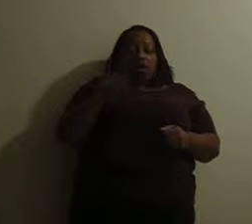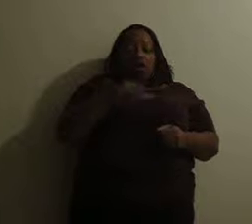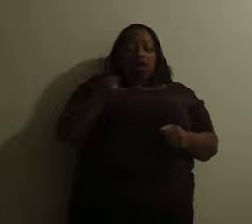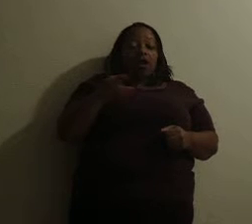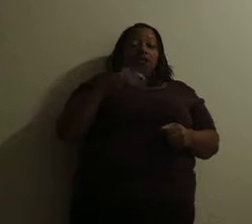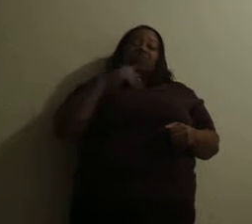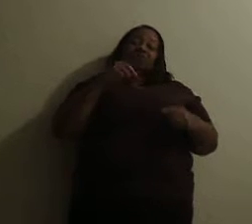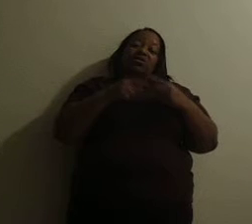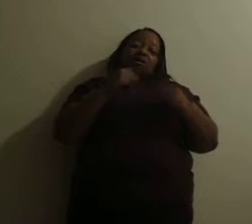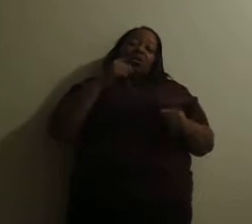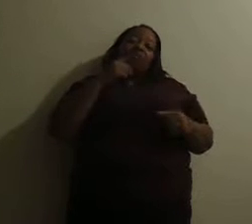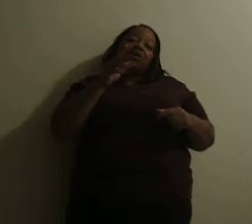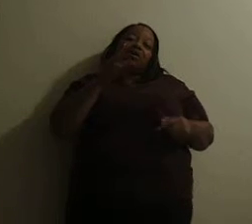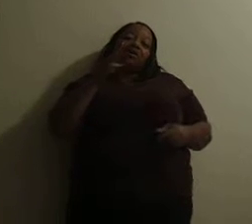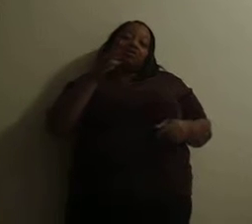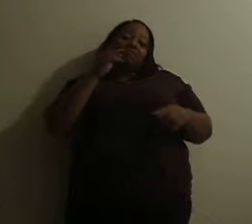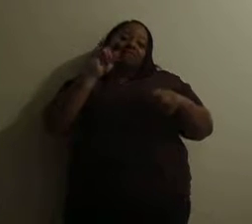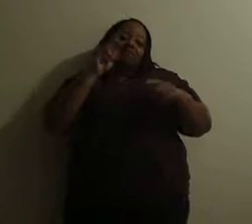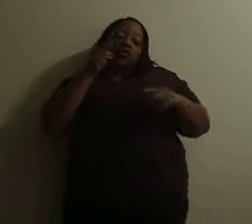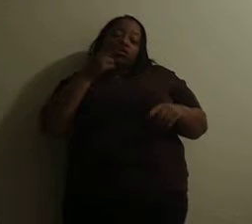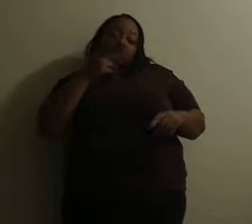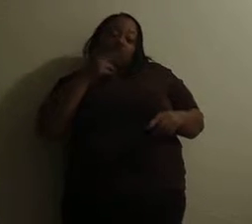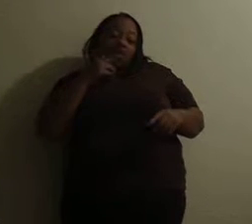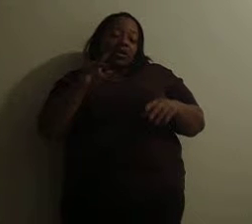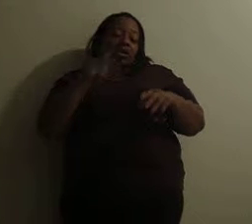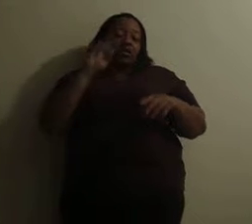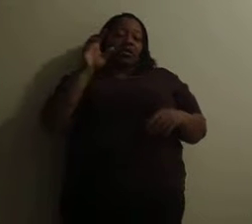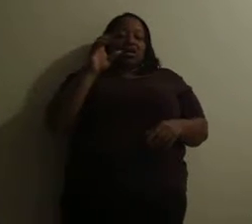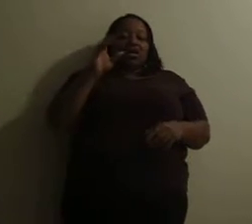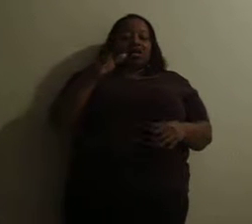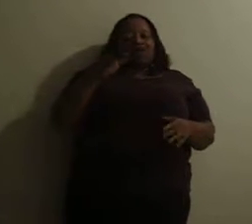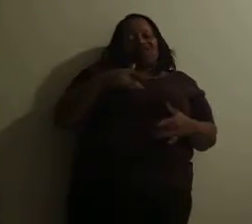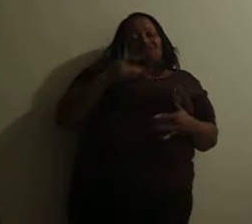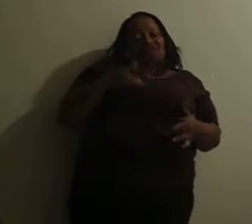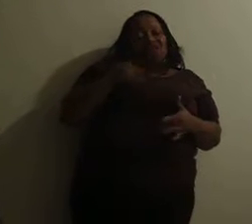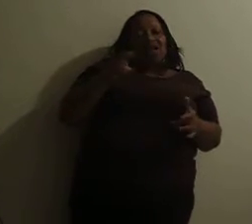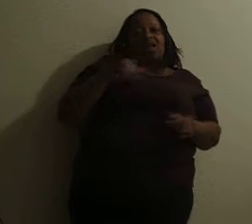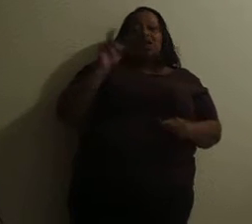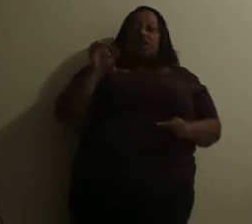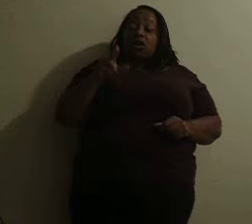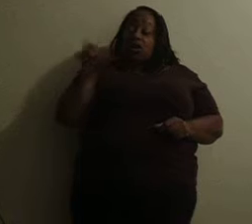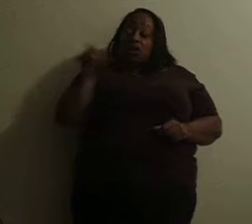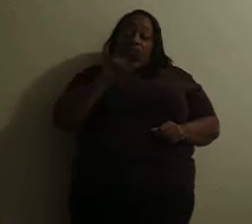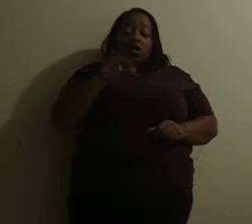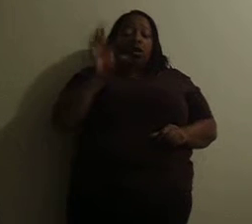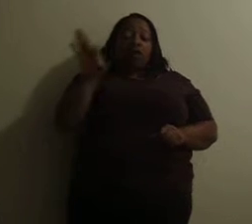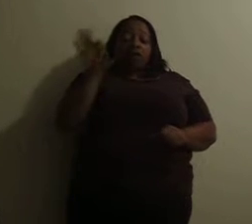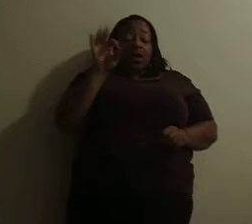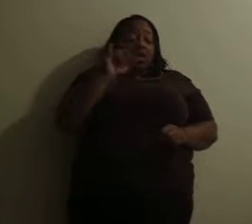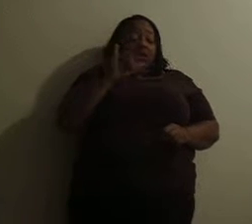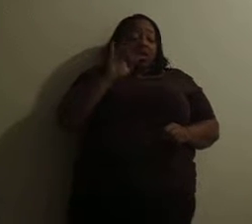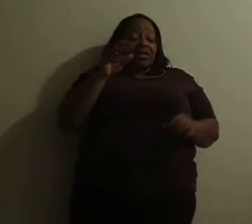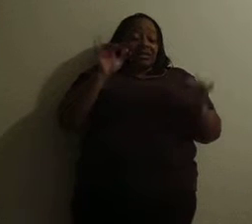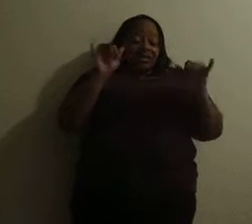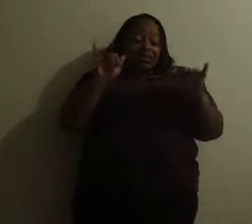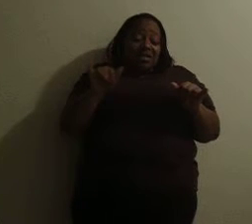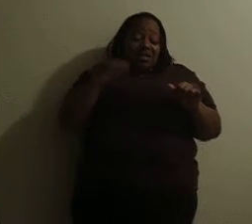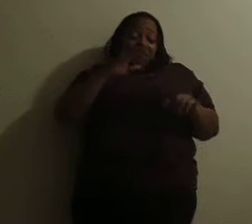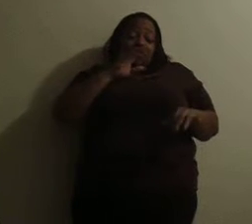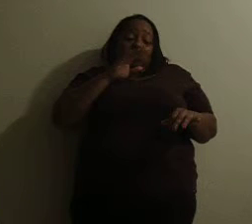be a heading in your report, and under that you can put both of the article's information on that issue. And so they start to